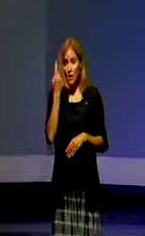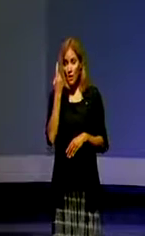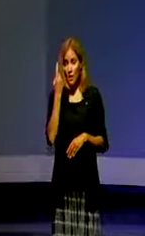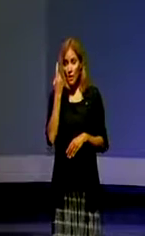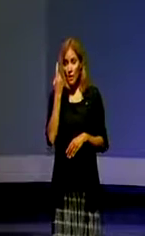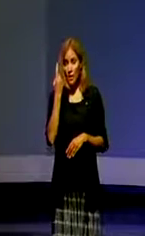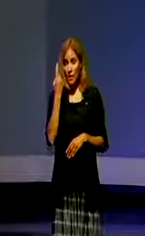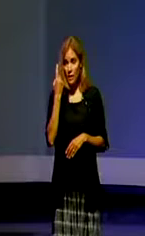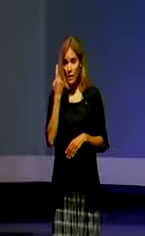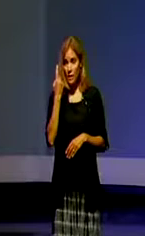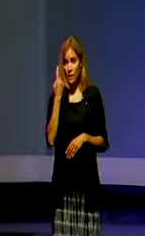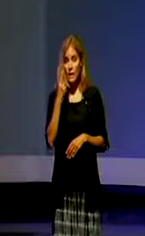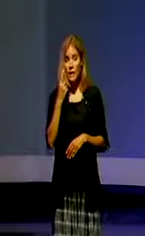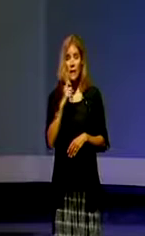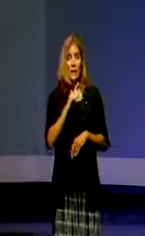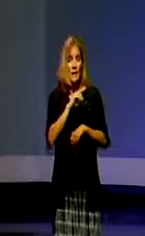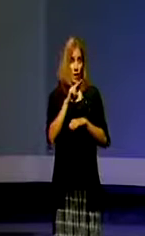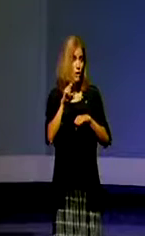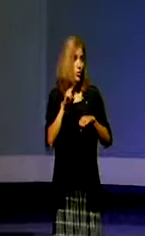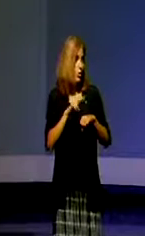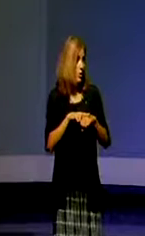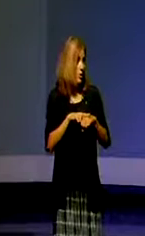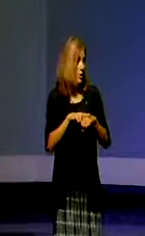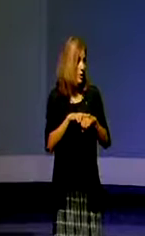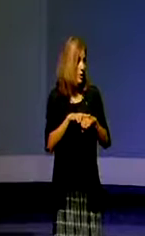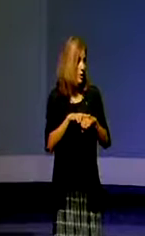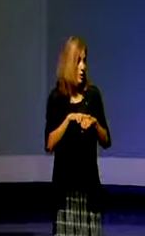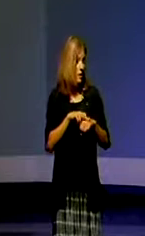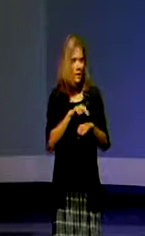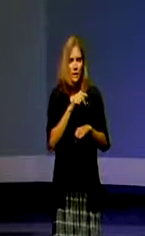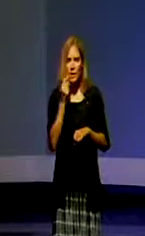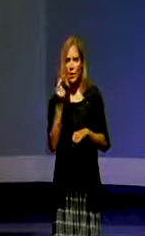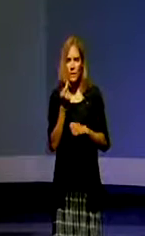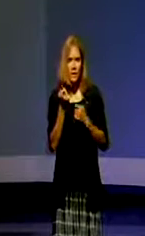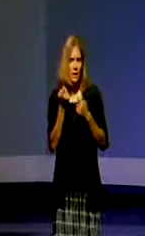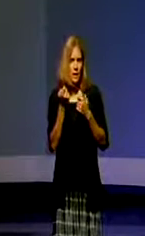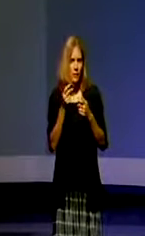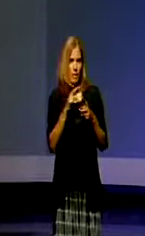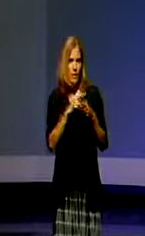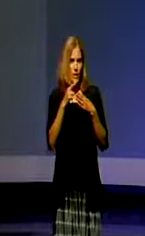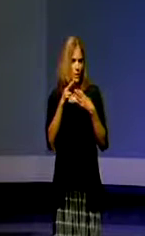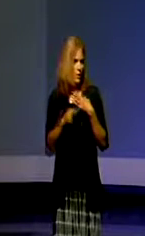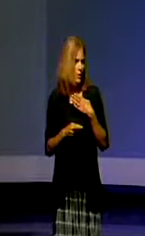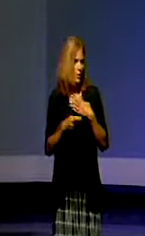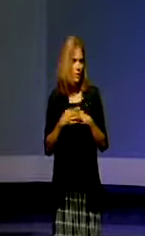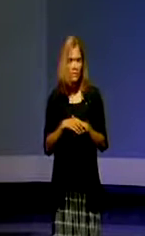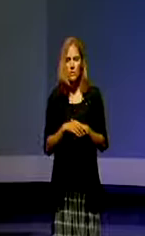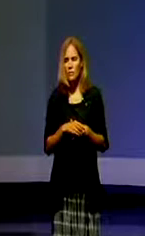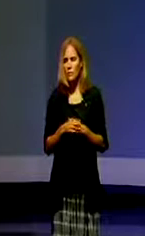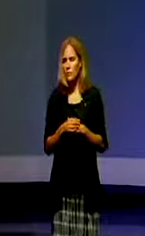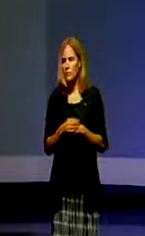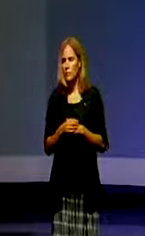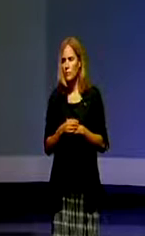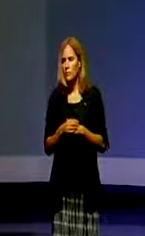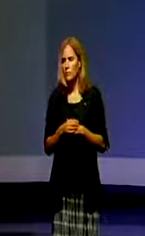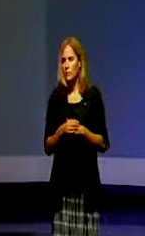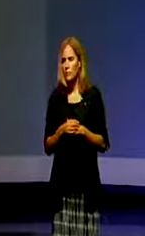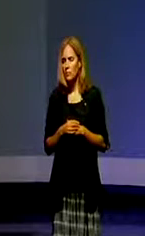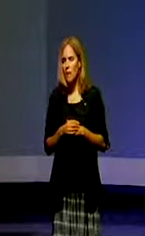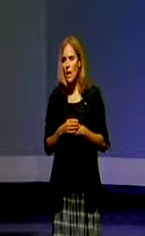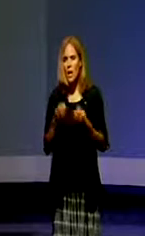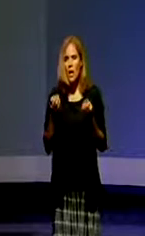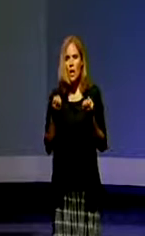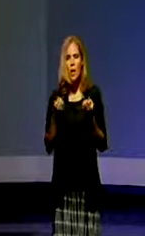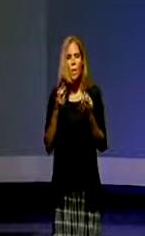that it is normal to not always see immediate results from evangelism. Many